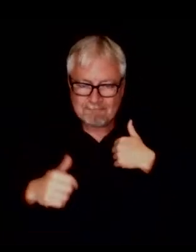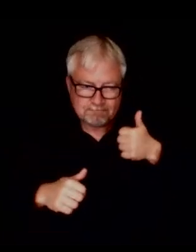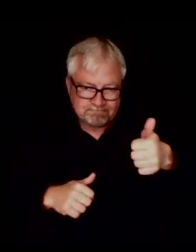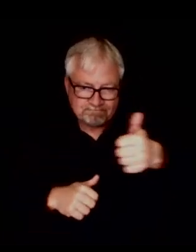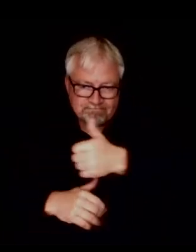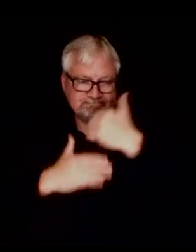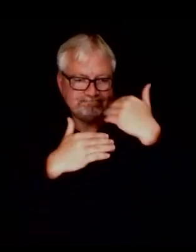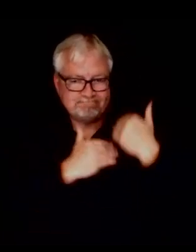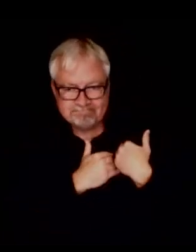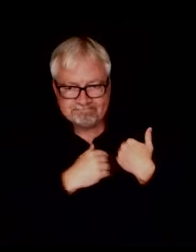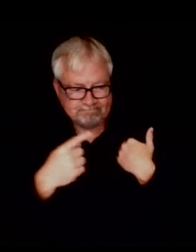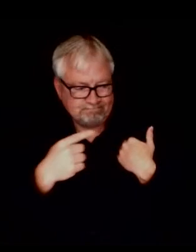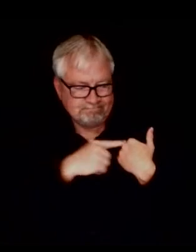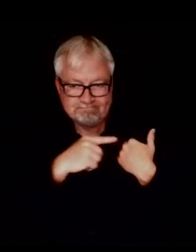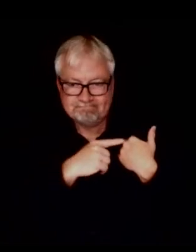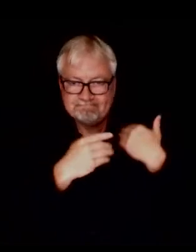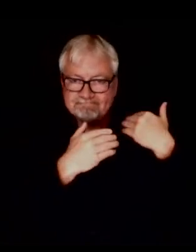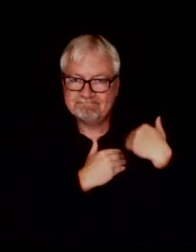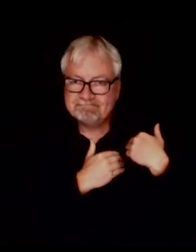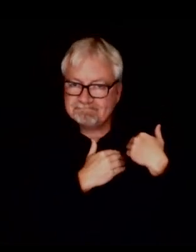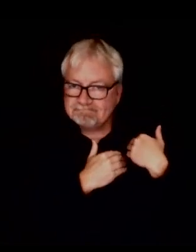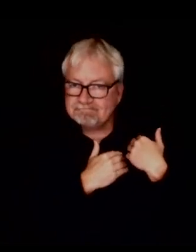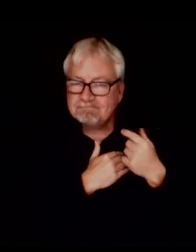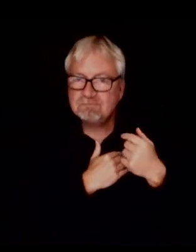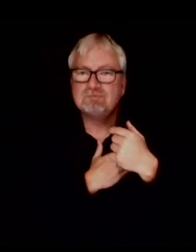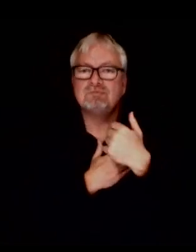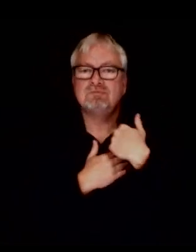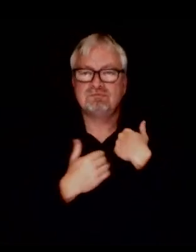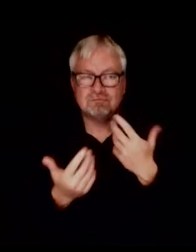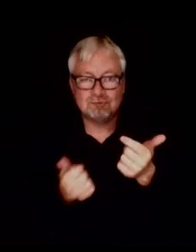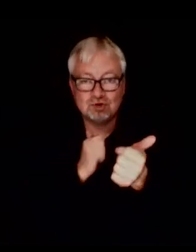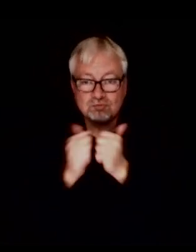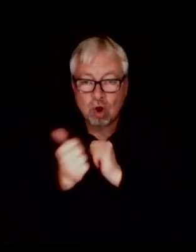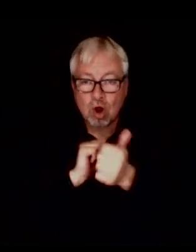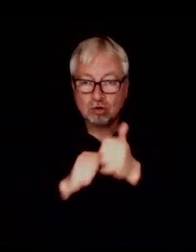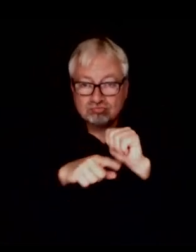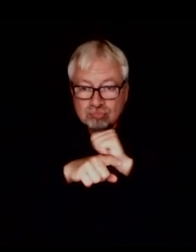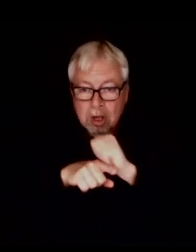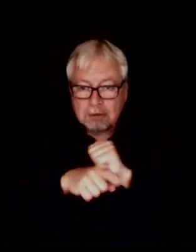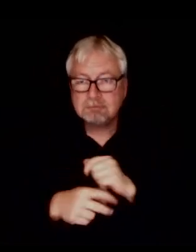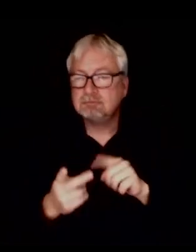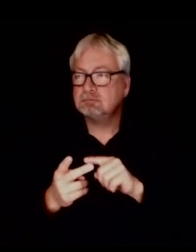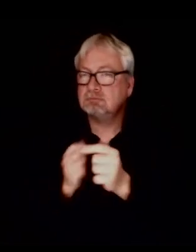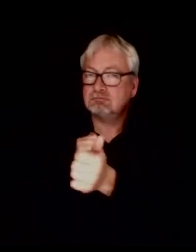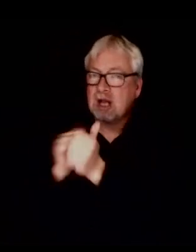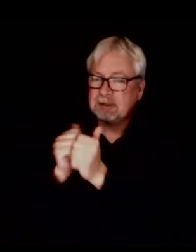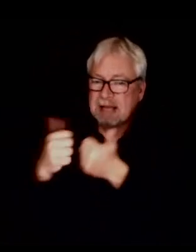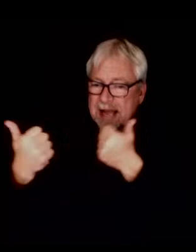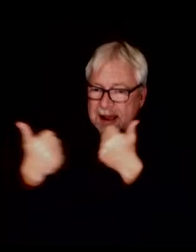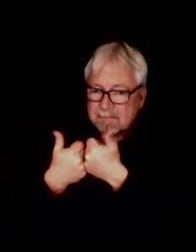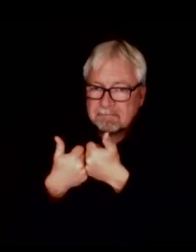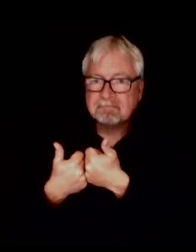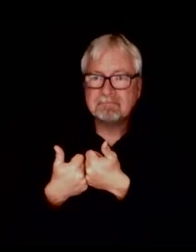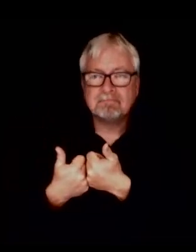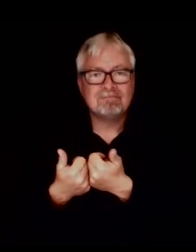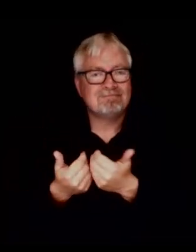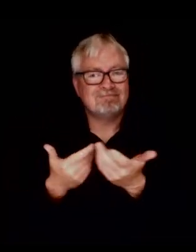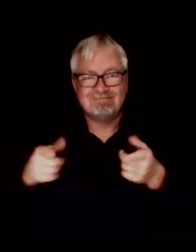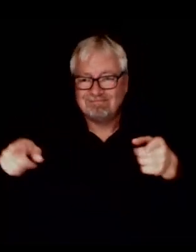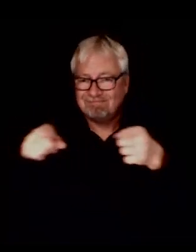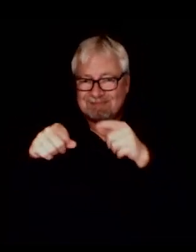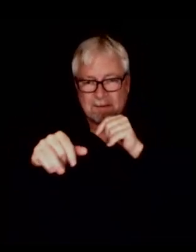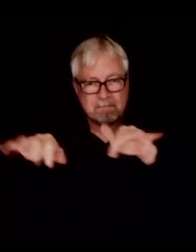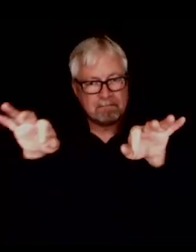competition worth risking someone's health or life. Get vaccinated when you are able. Get your children vaccinated when they